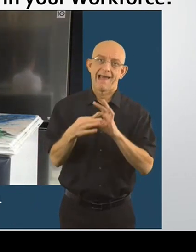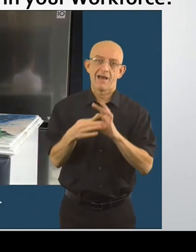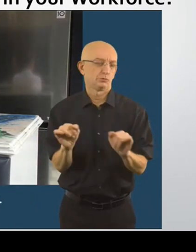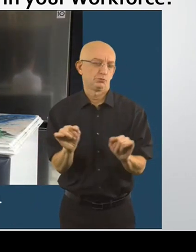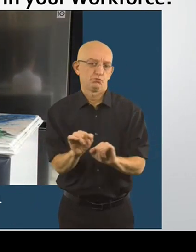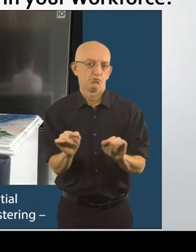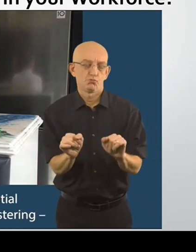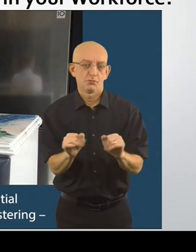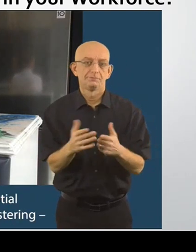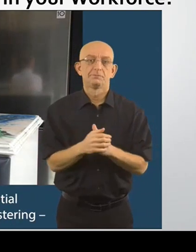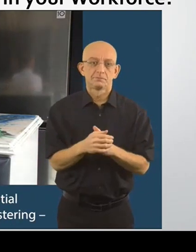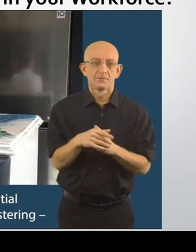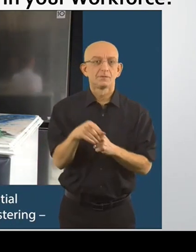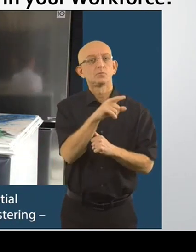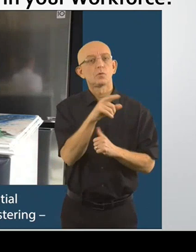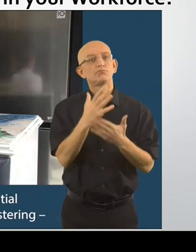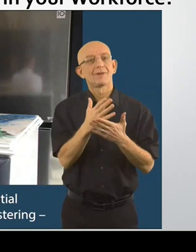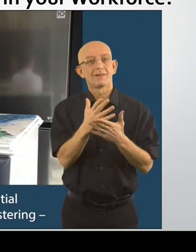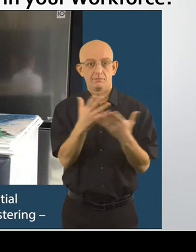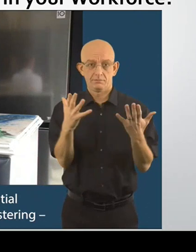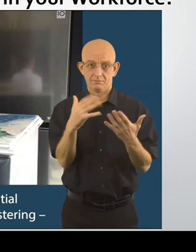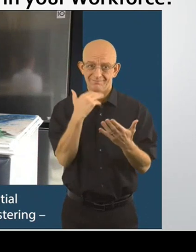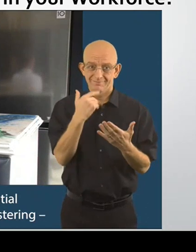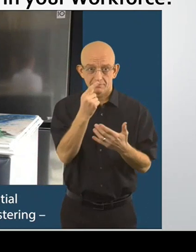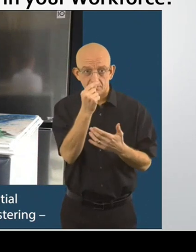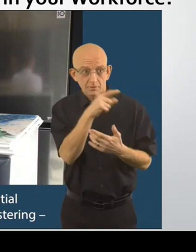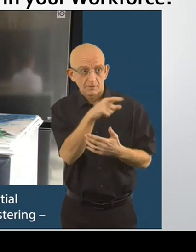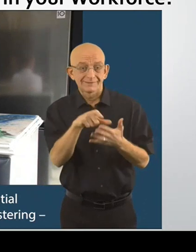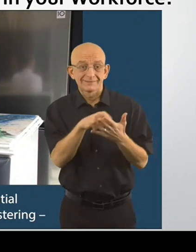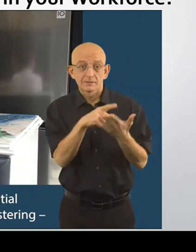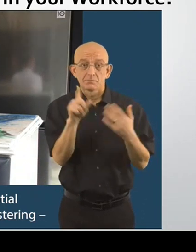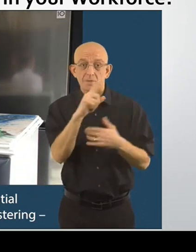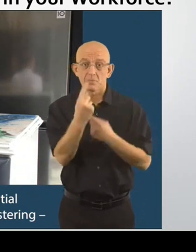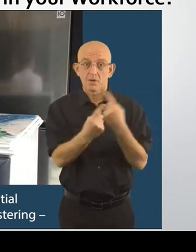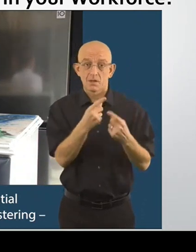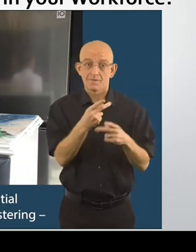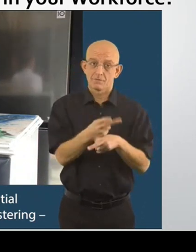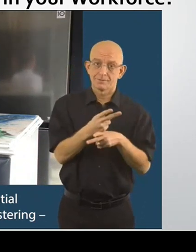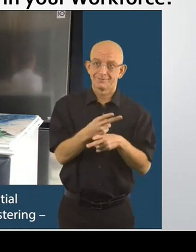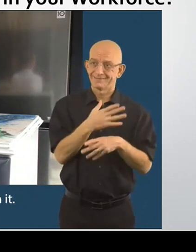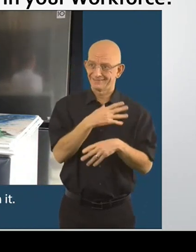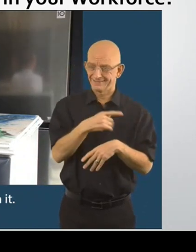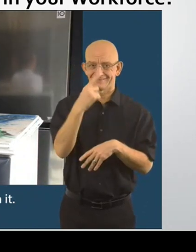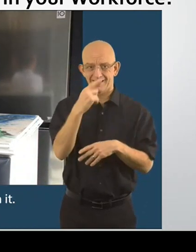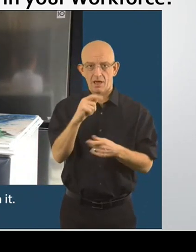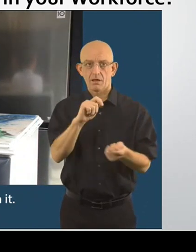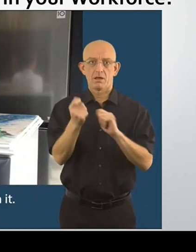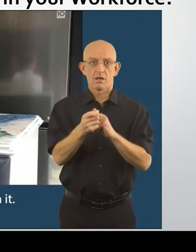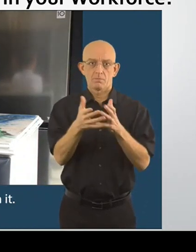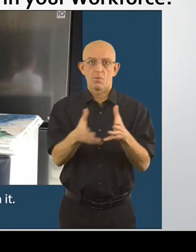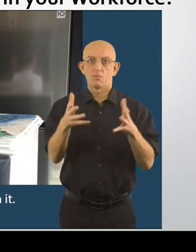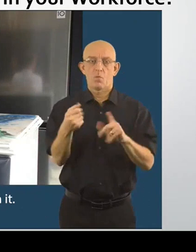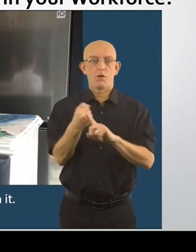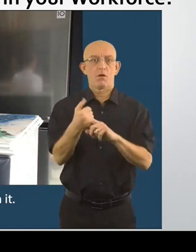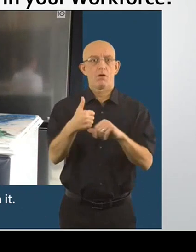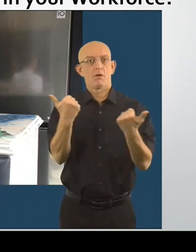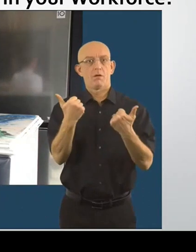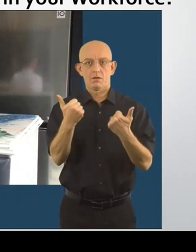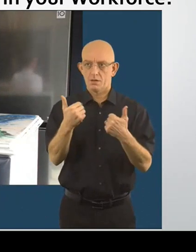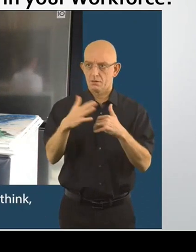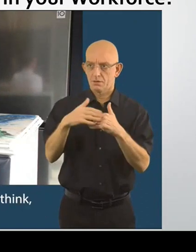it's just not happened yet. I think there's such a massive potential for people with disabilities to change fostering, to be a massive